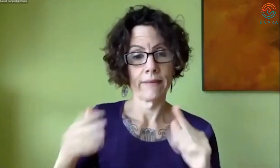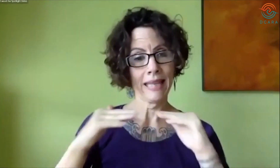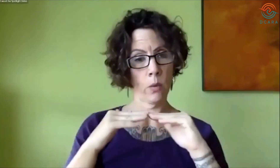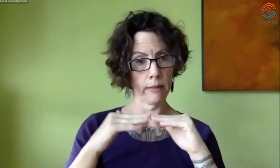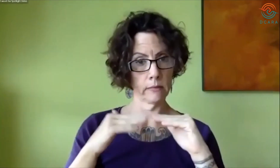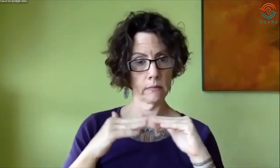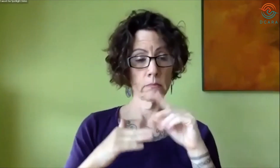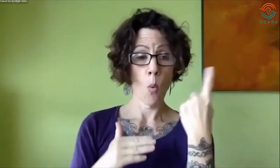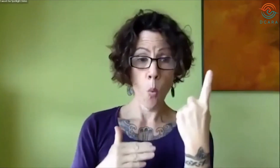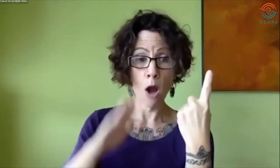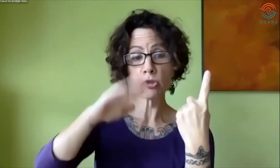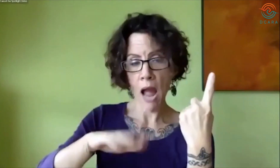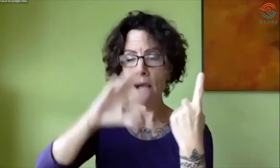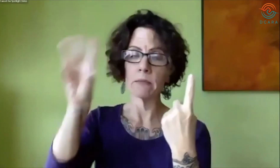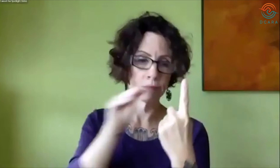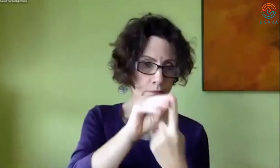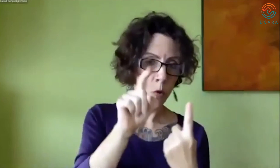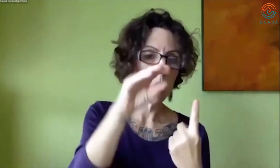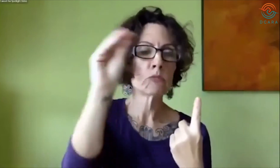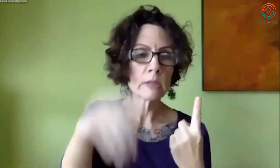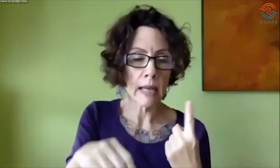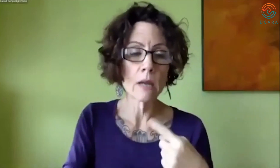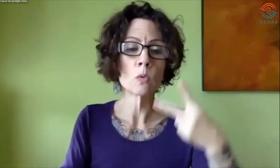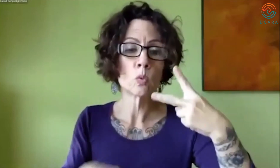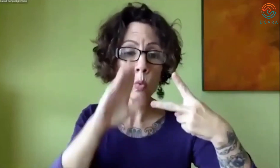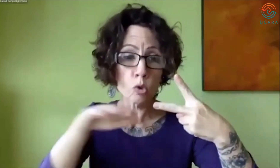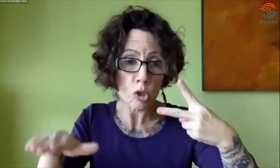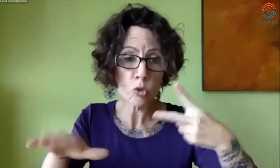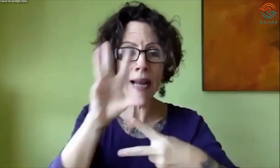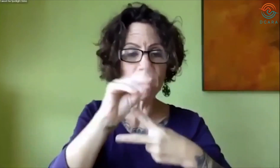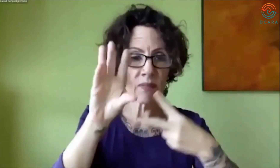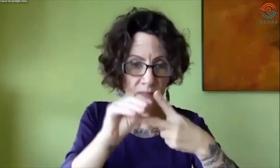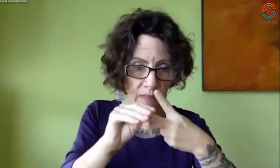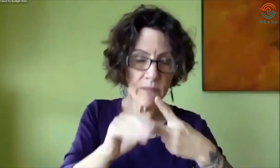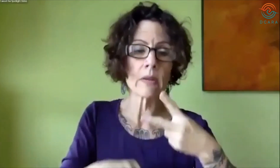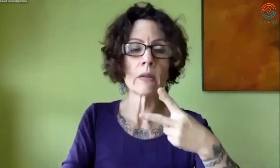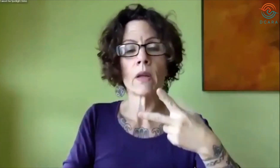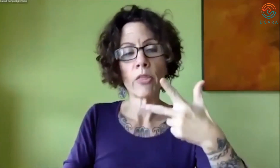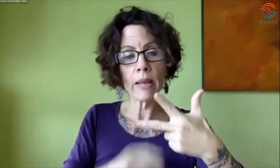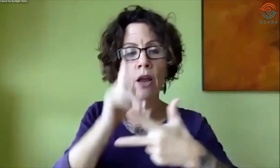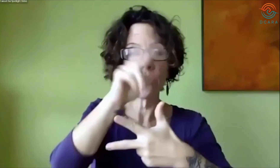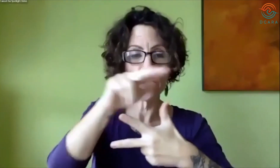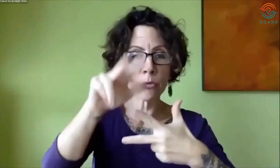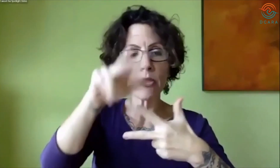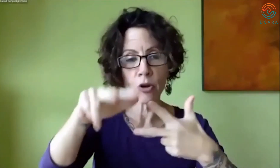they distribute it equally. If it's one child, then it's 100%. If there's 2 children, it's